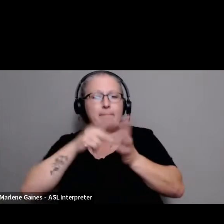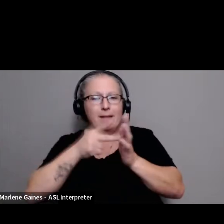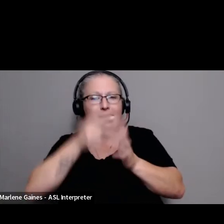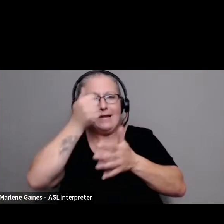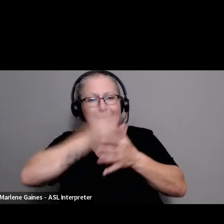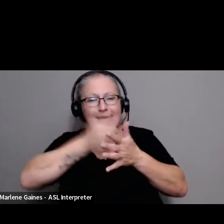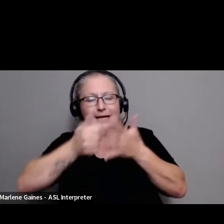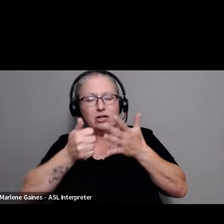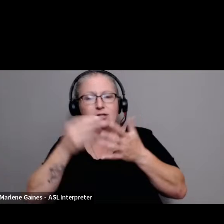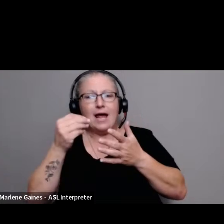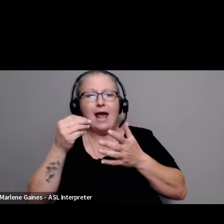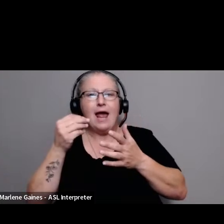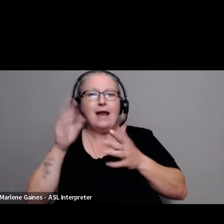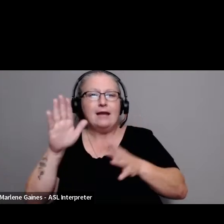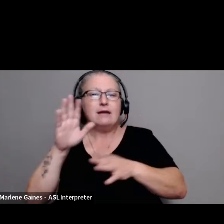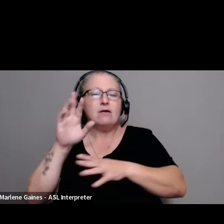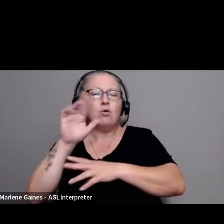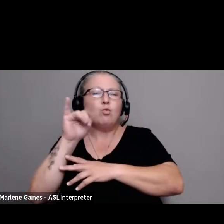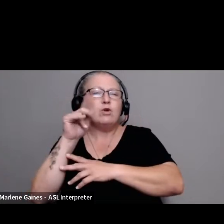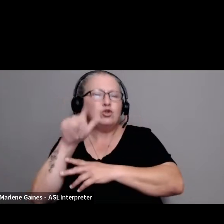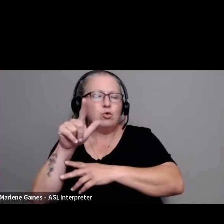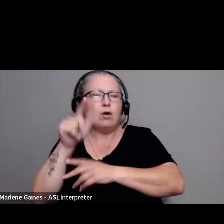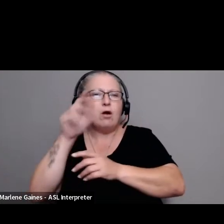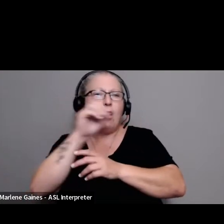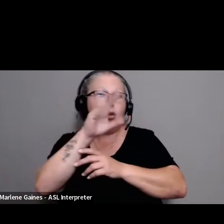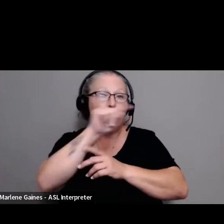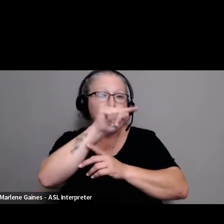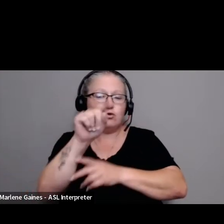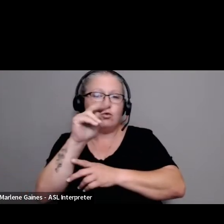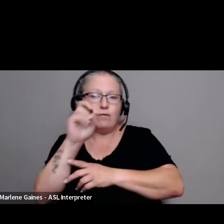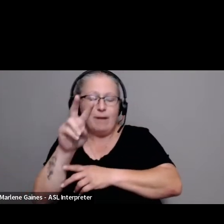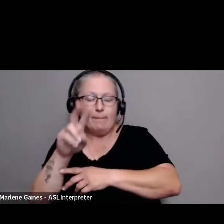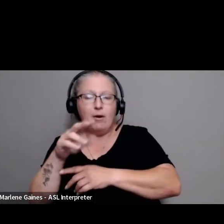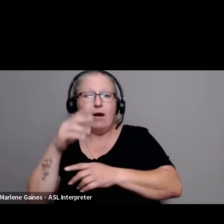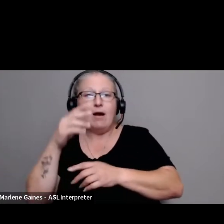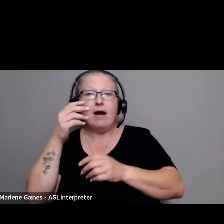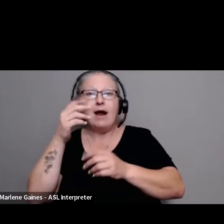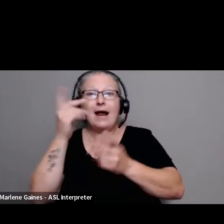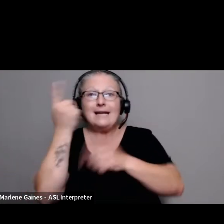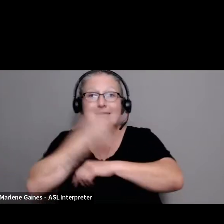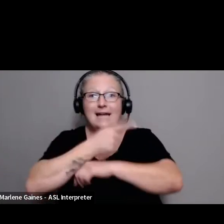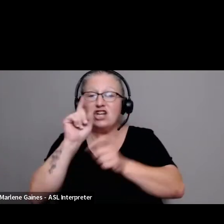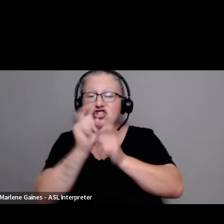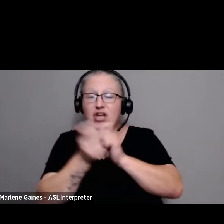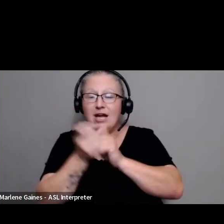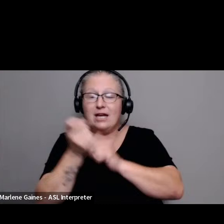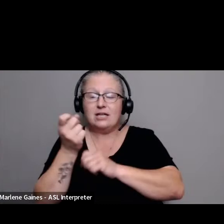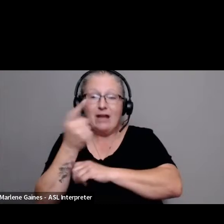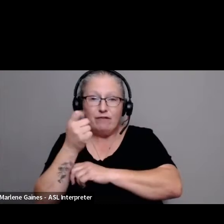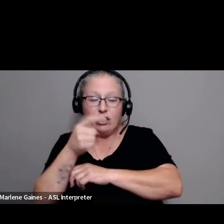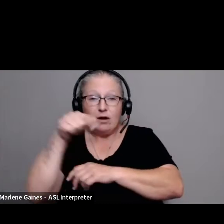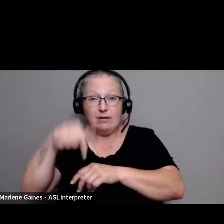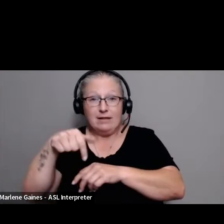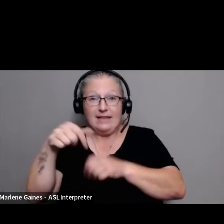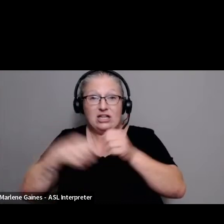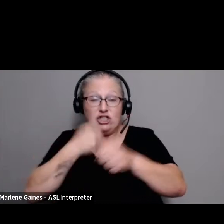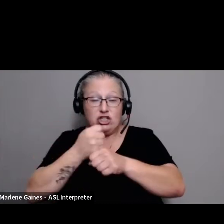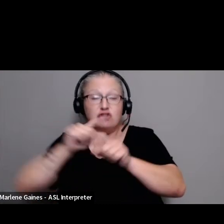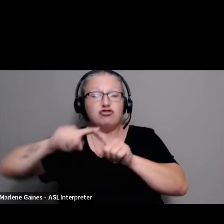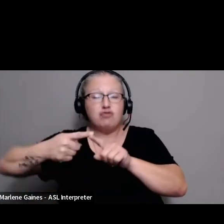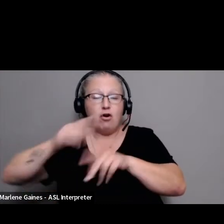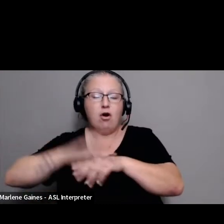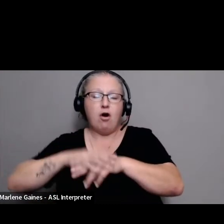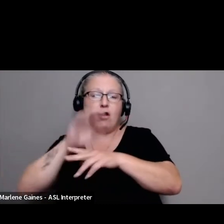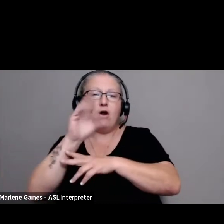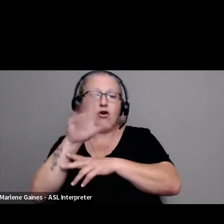rituals between October and November. And the exact dates change every year. This year, Diwali begins on October 31st. And we